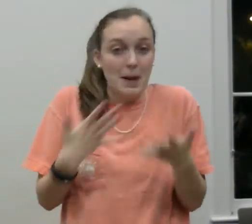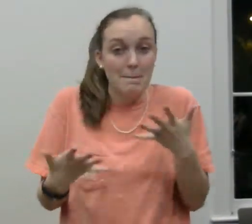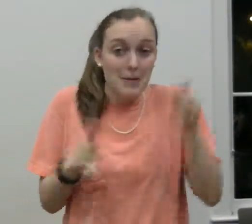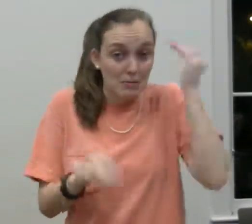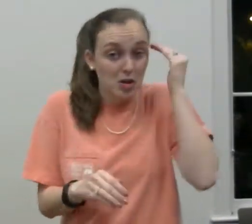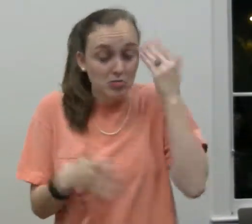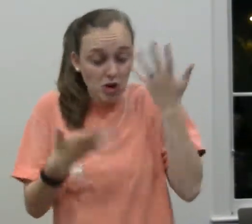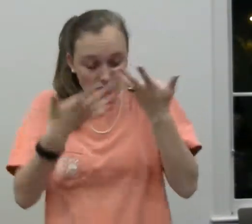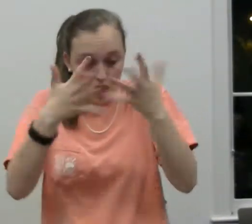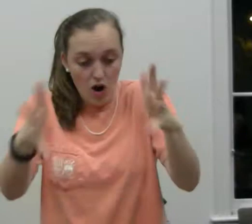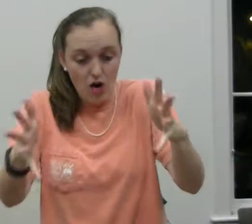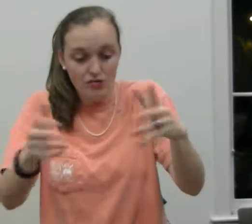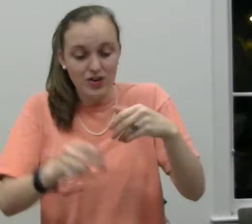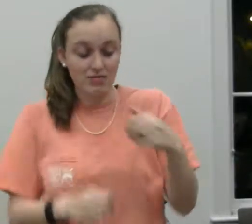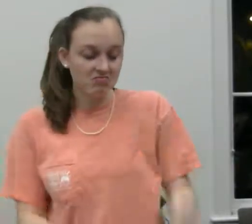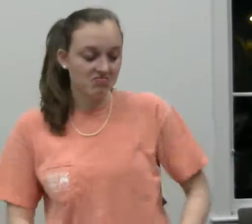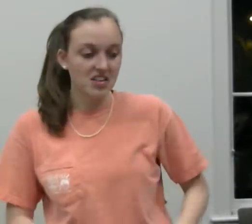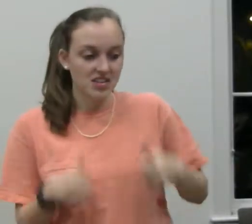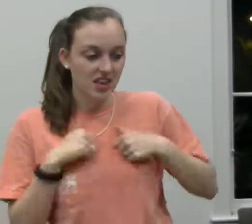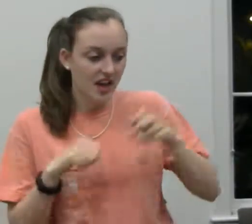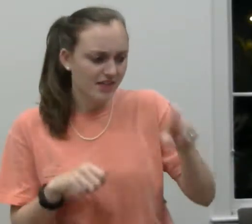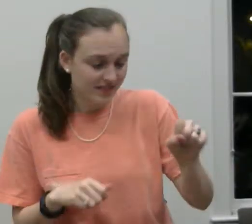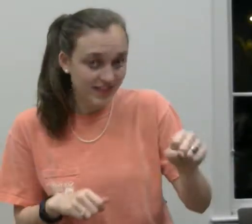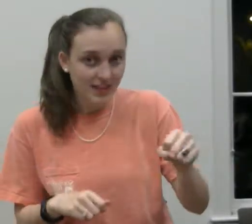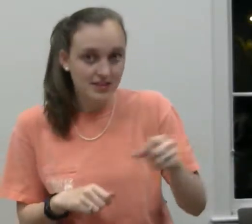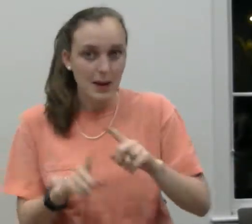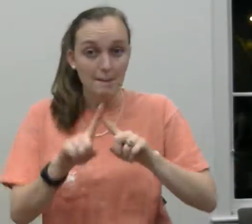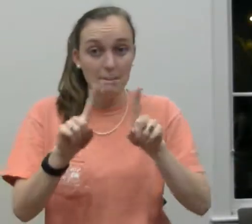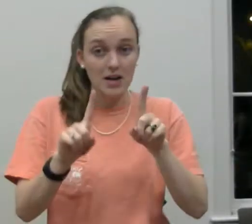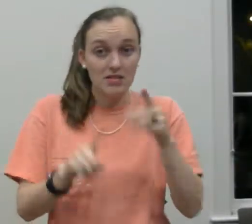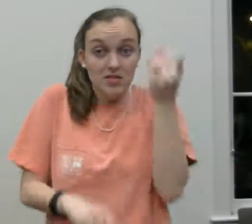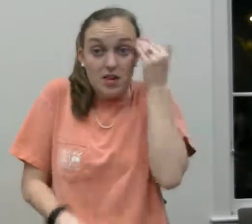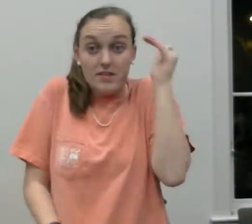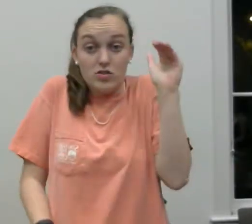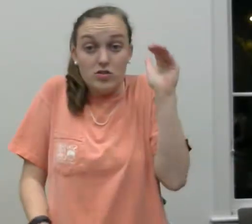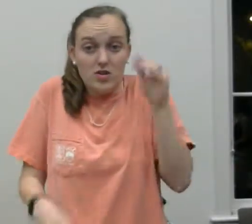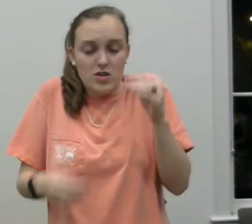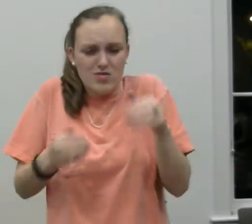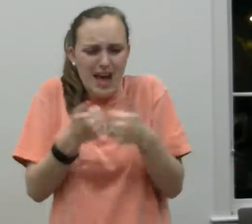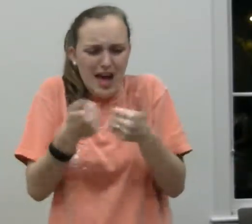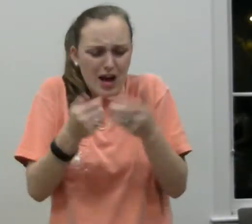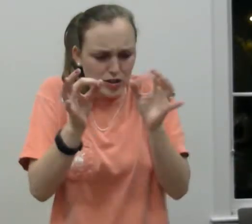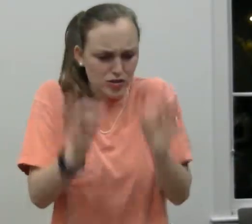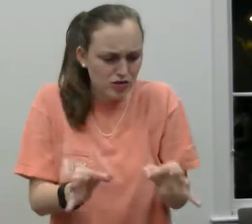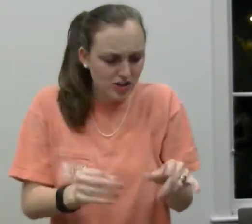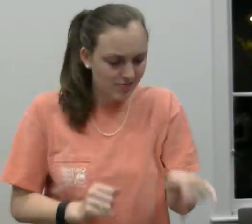But if you didn't, what can you use to determine that? So here we have this list of